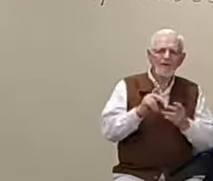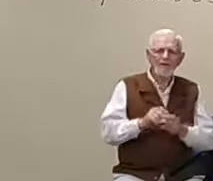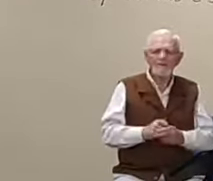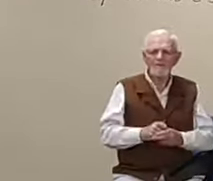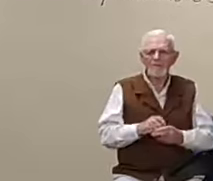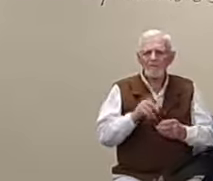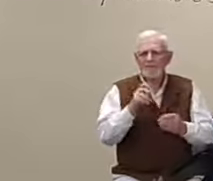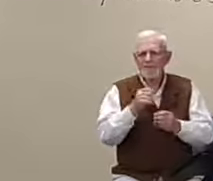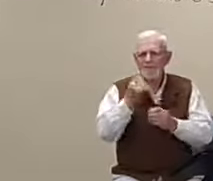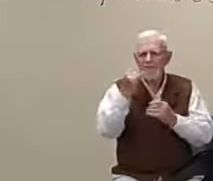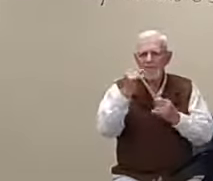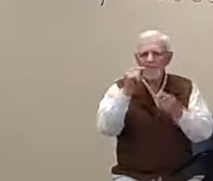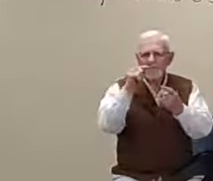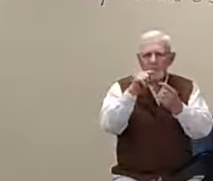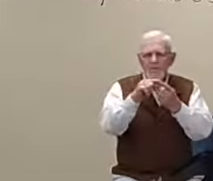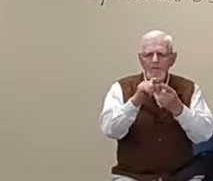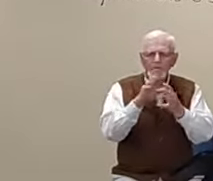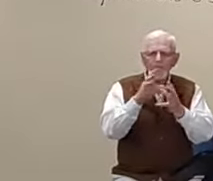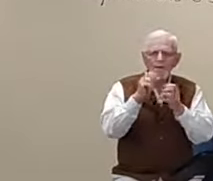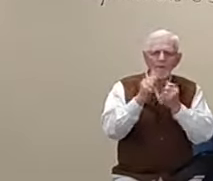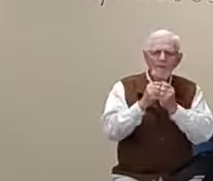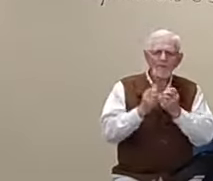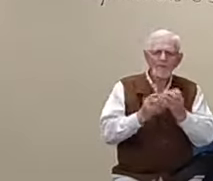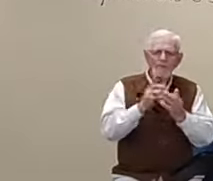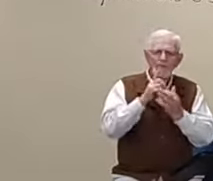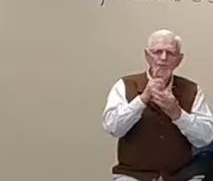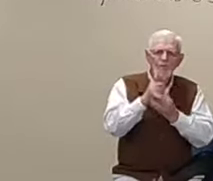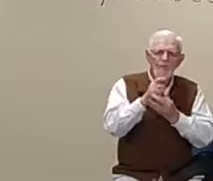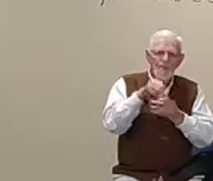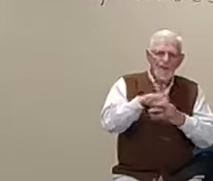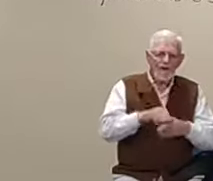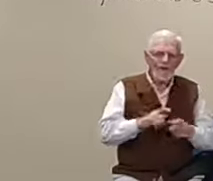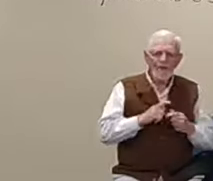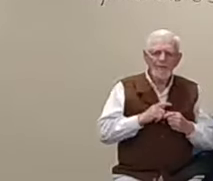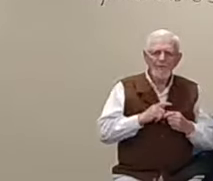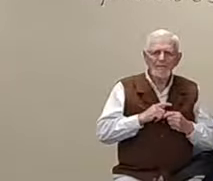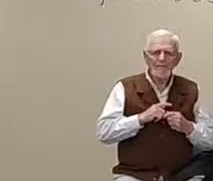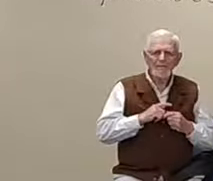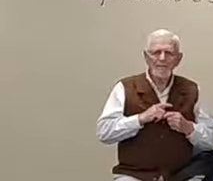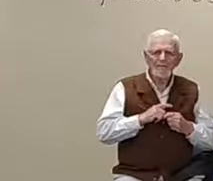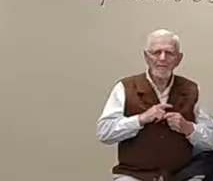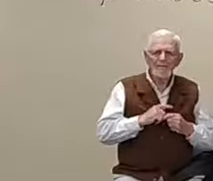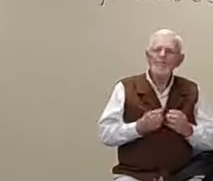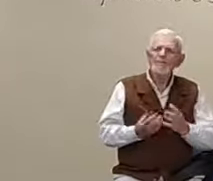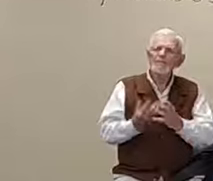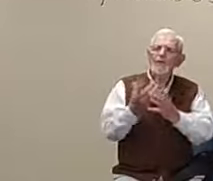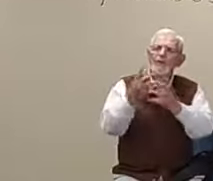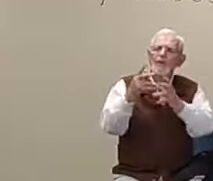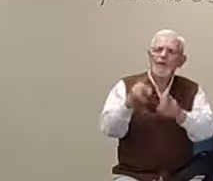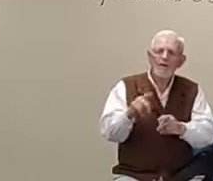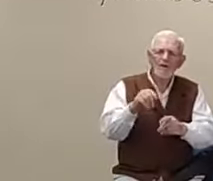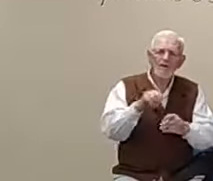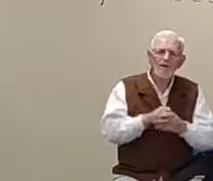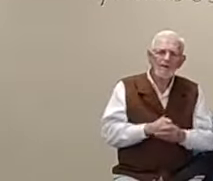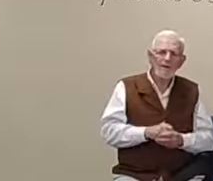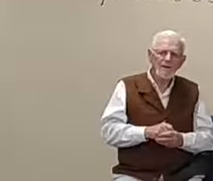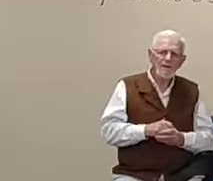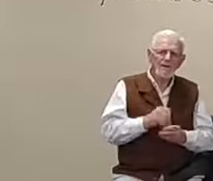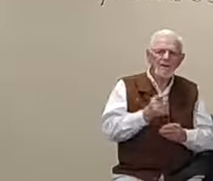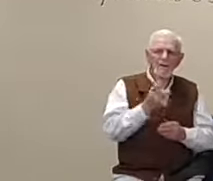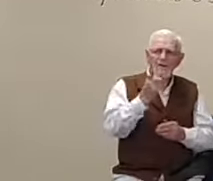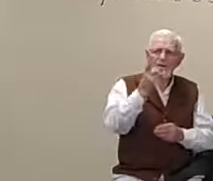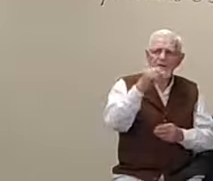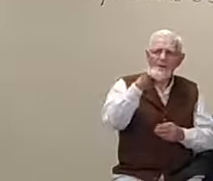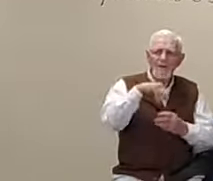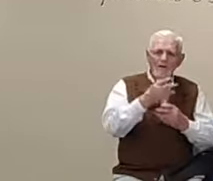the point where you, speaking the truth in verse 15, speaking the truth in love, may grow up into Him in all things, which is the head,